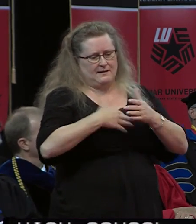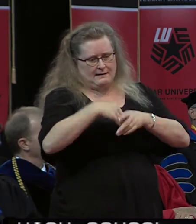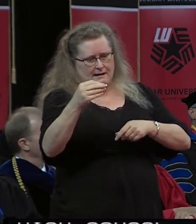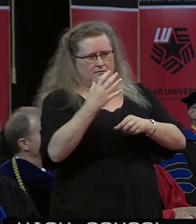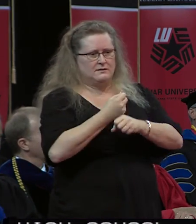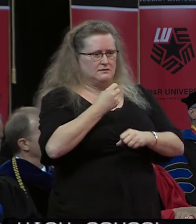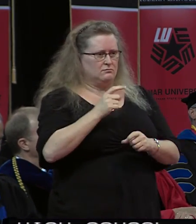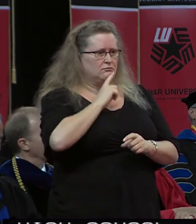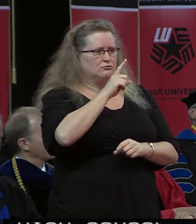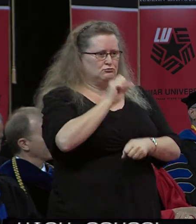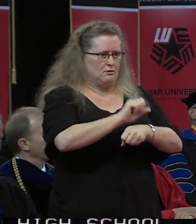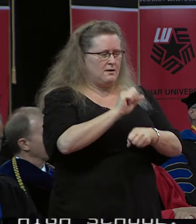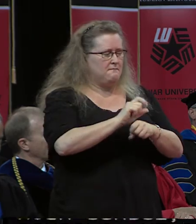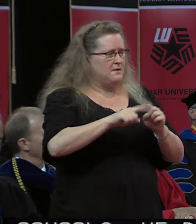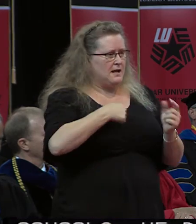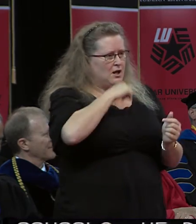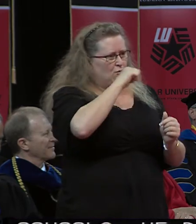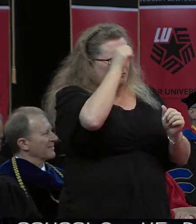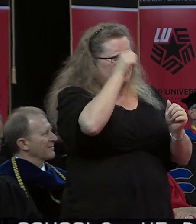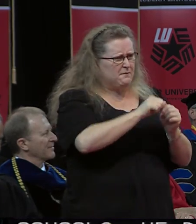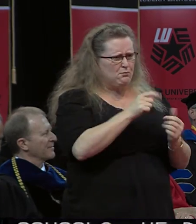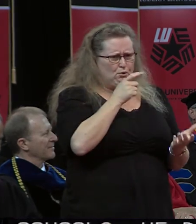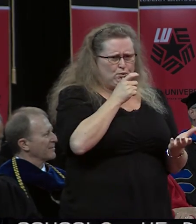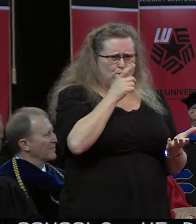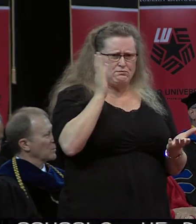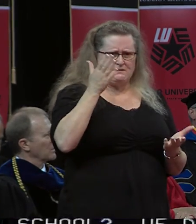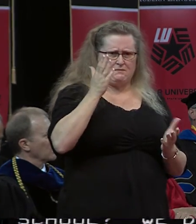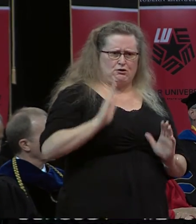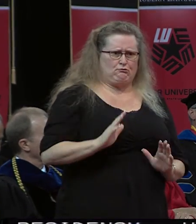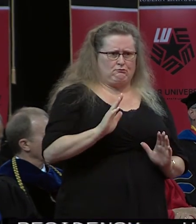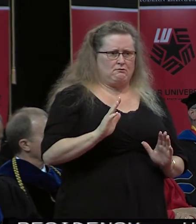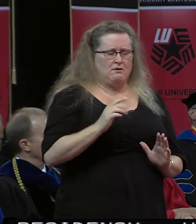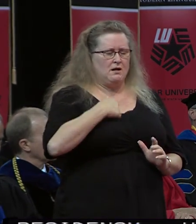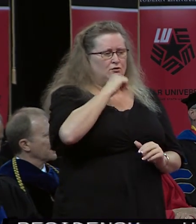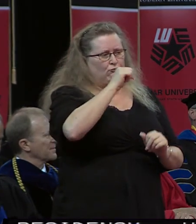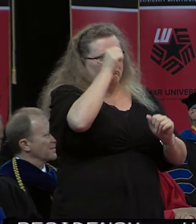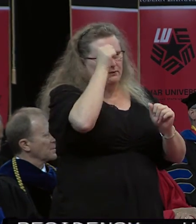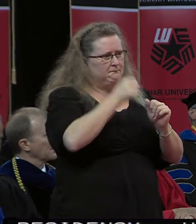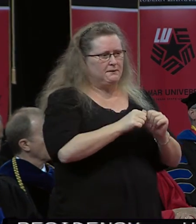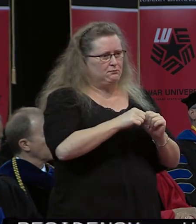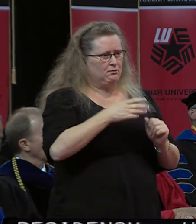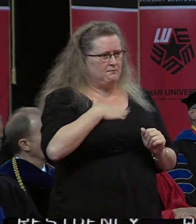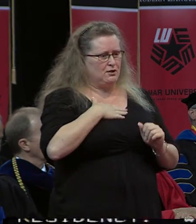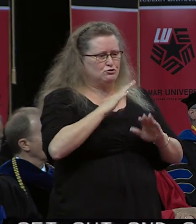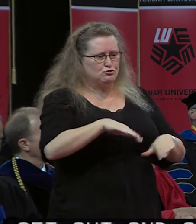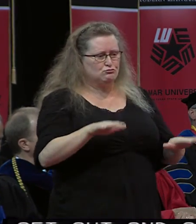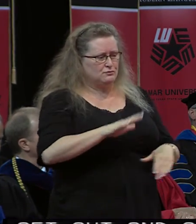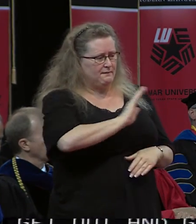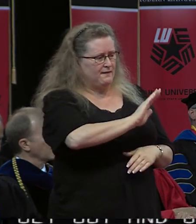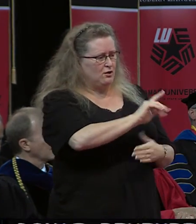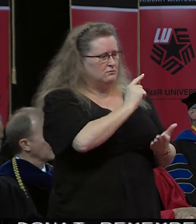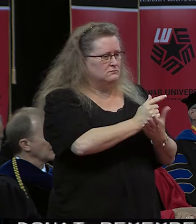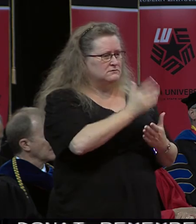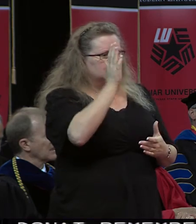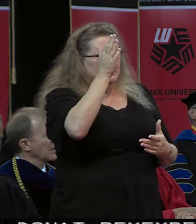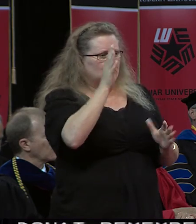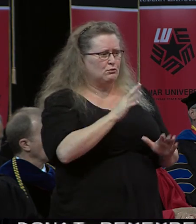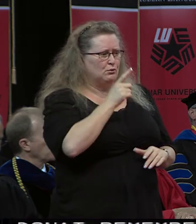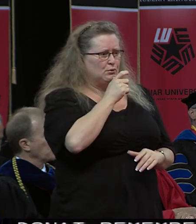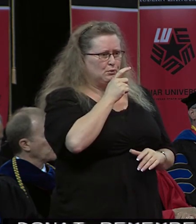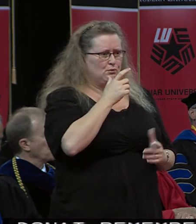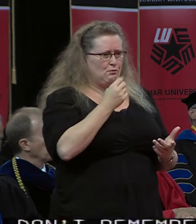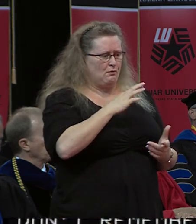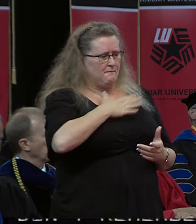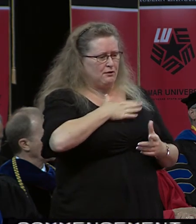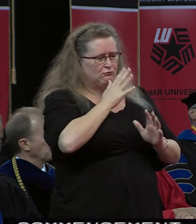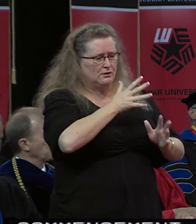But I don't remember who the commencement speaker is. You know, I don't remember my children's commencement speakers. I don't remember my